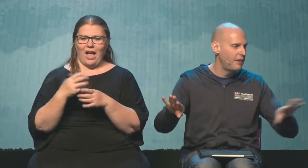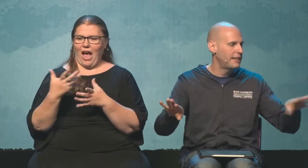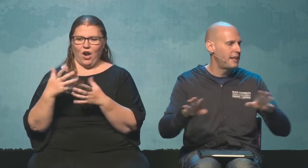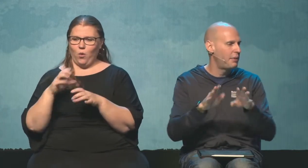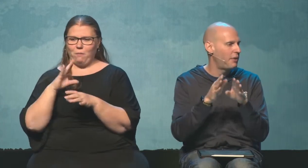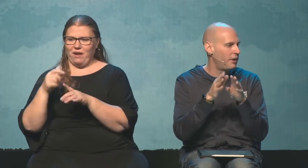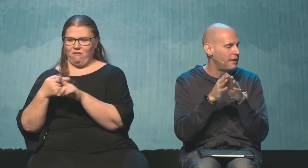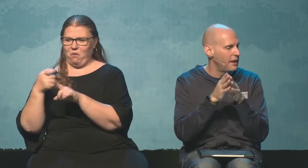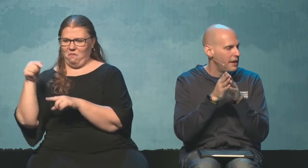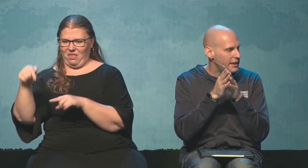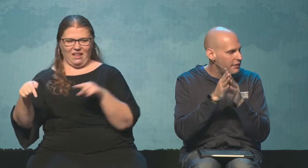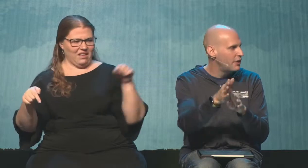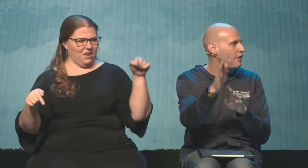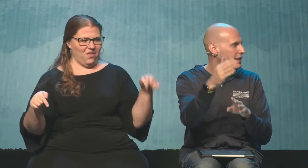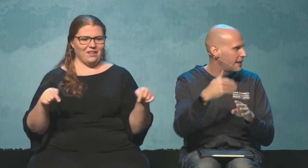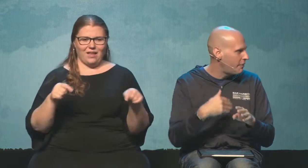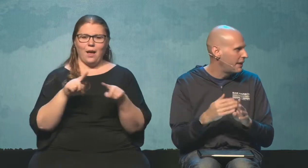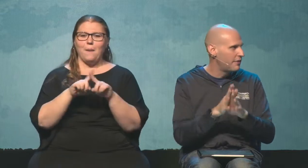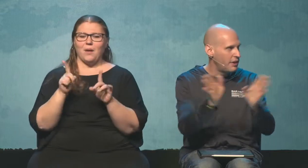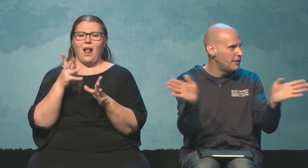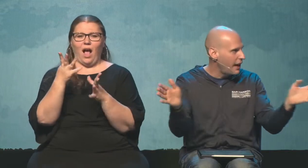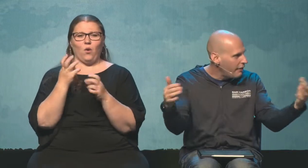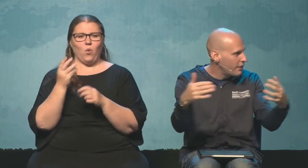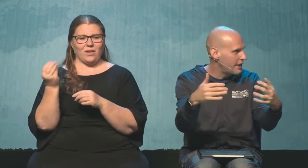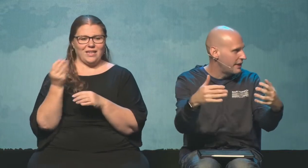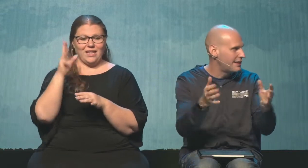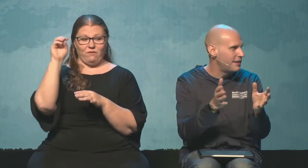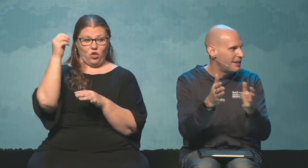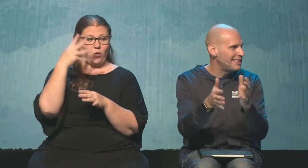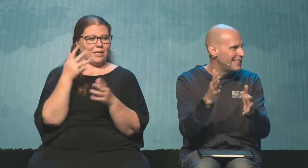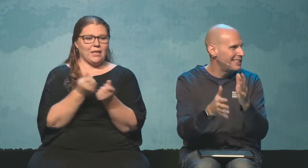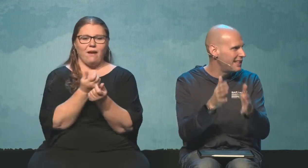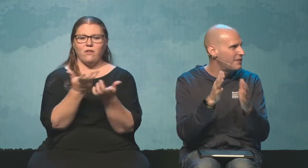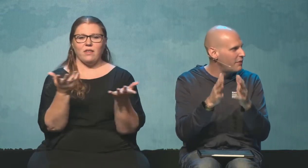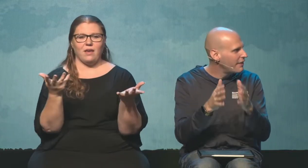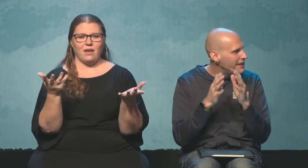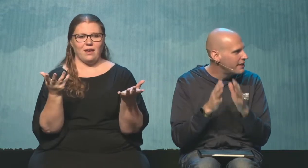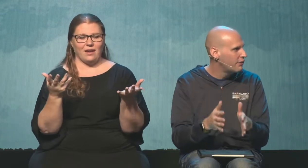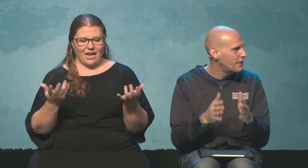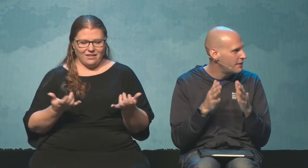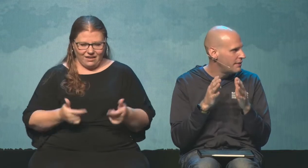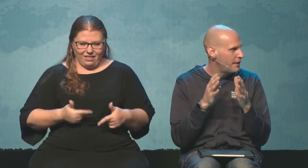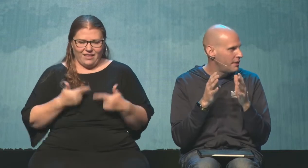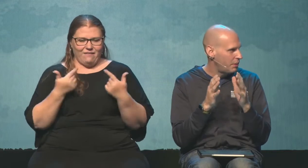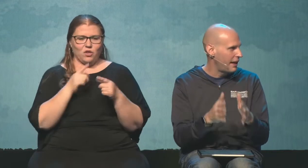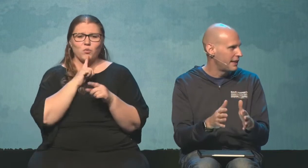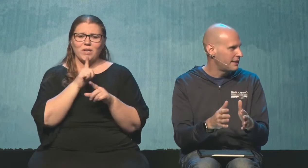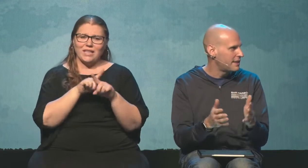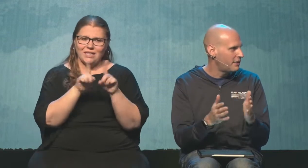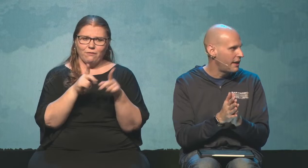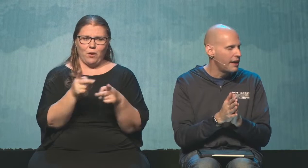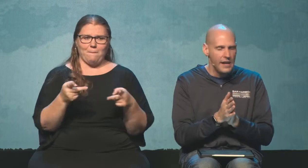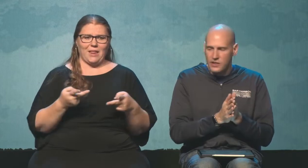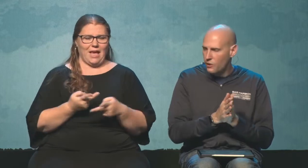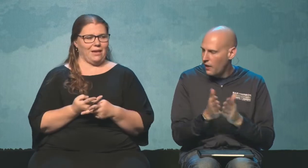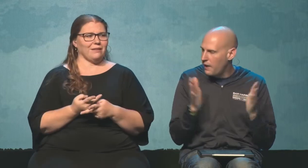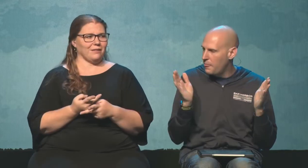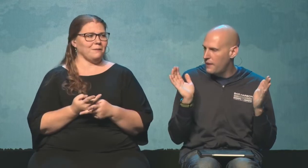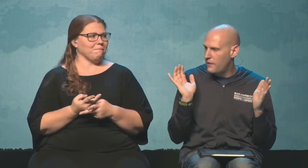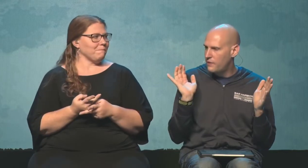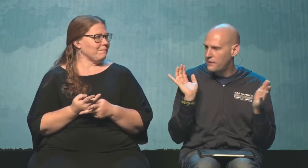side or that side, but I want to give the grace that I've been given to everything and to exist in this very different place. That's great.